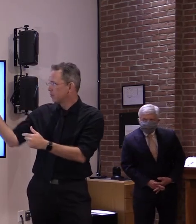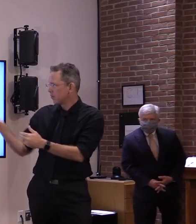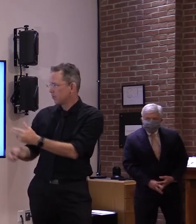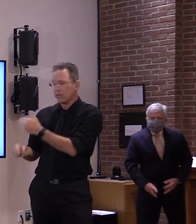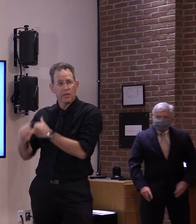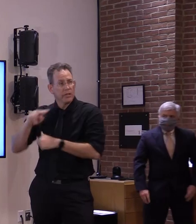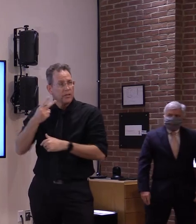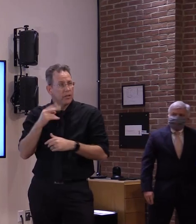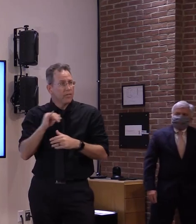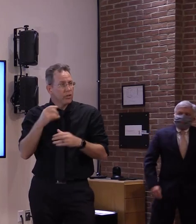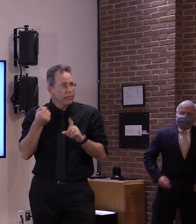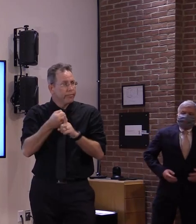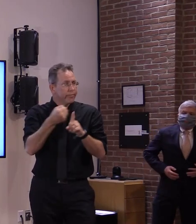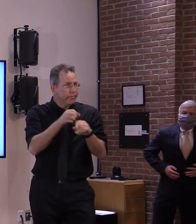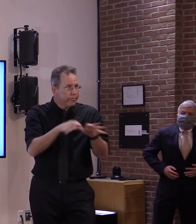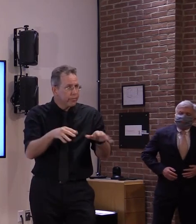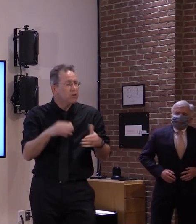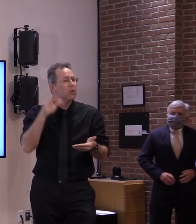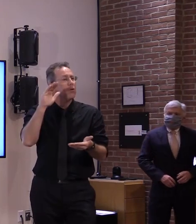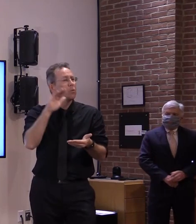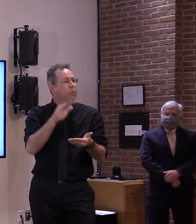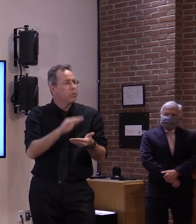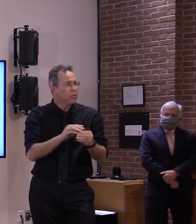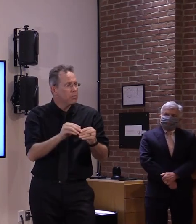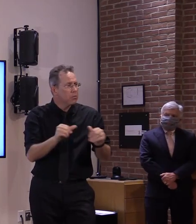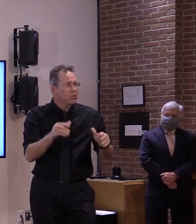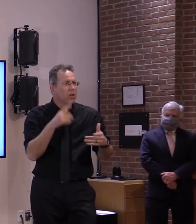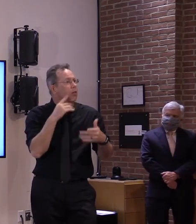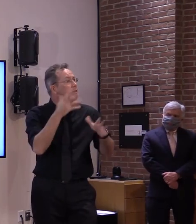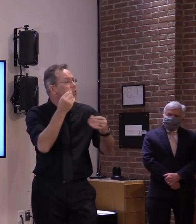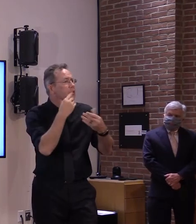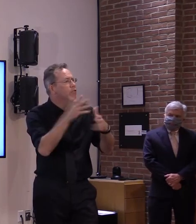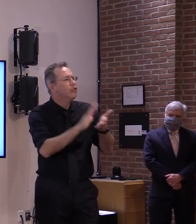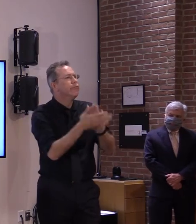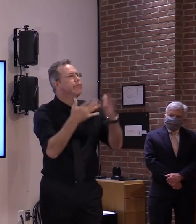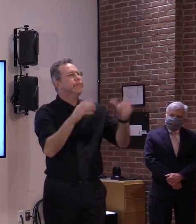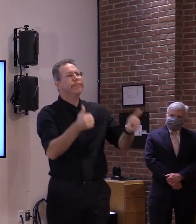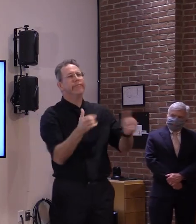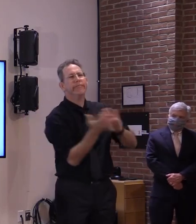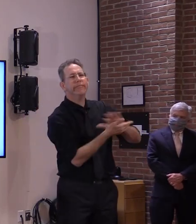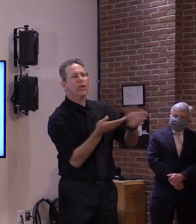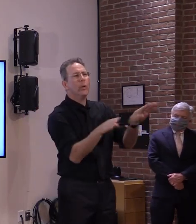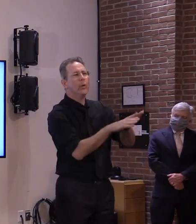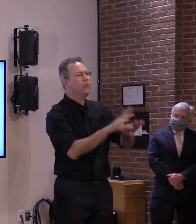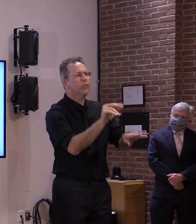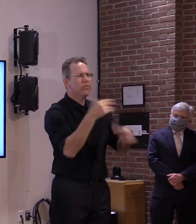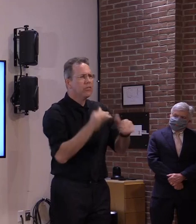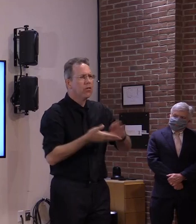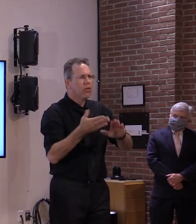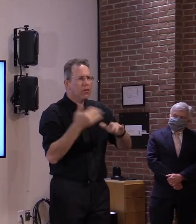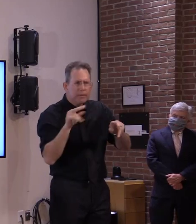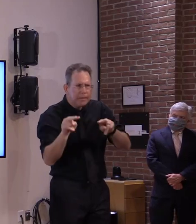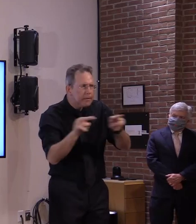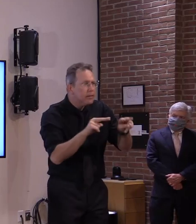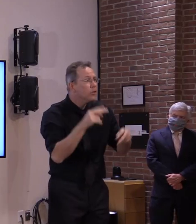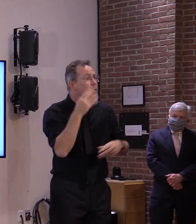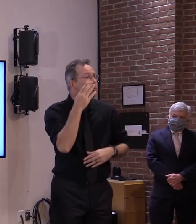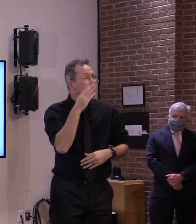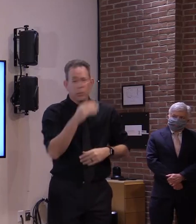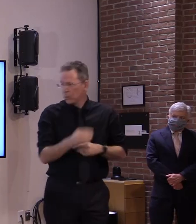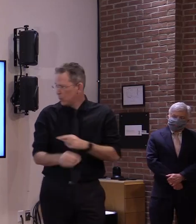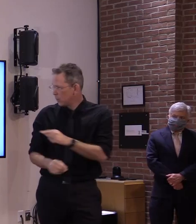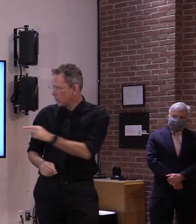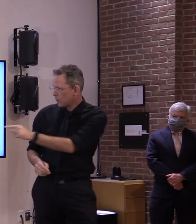not over. And if we look at the blue, that is the initial outbreak. That ended long